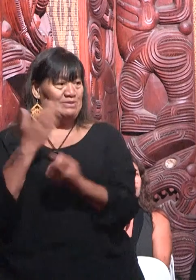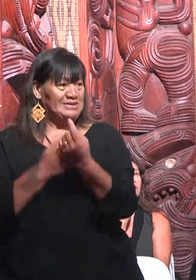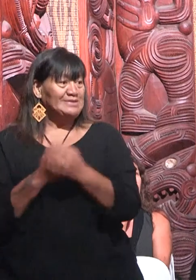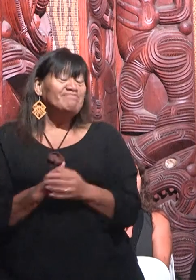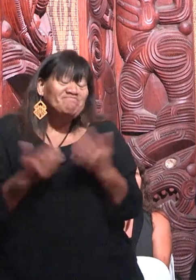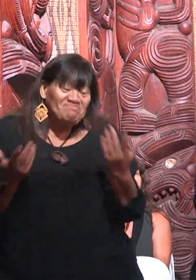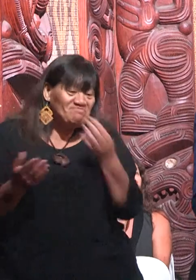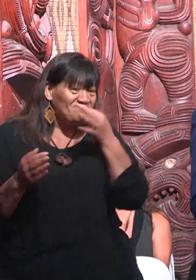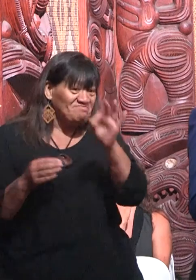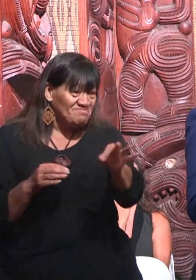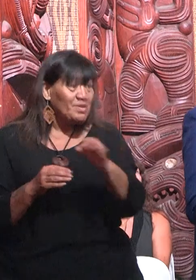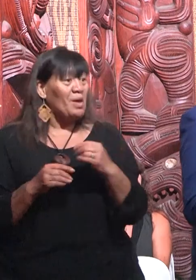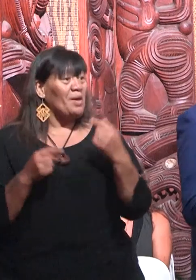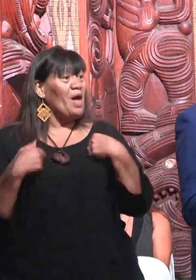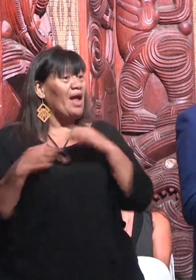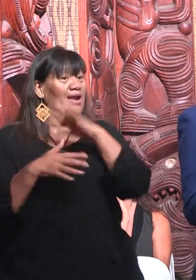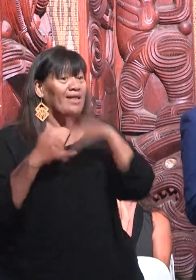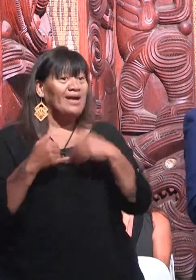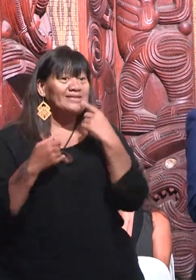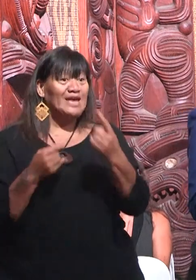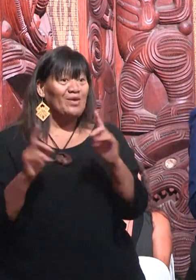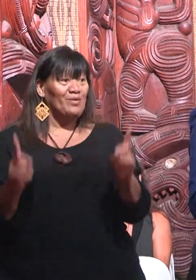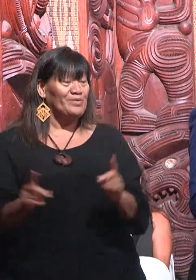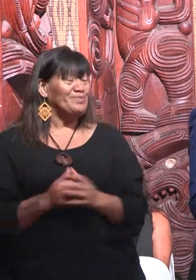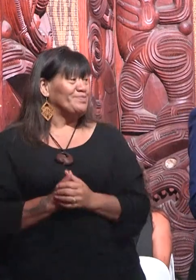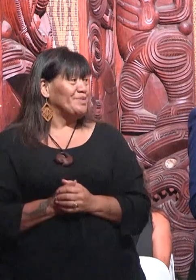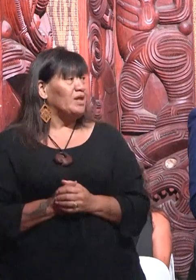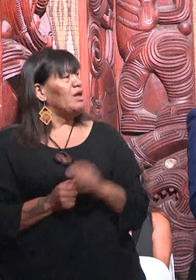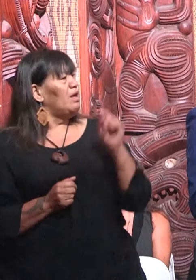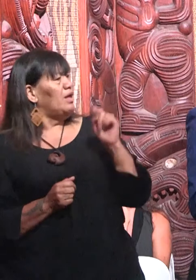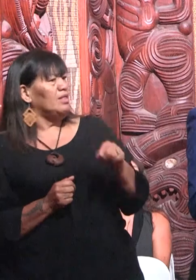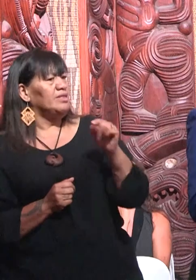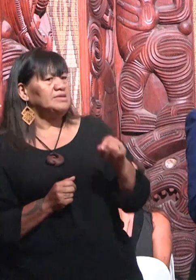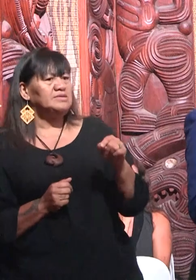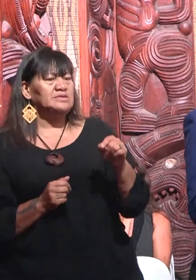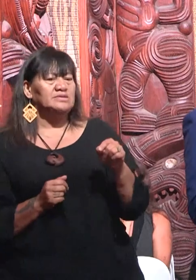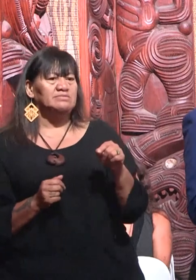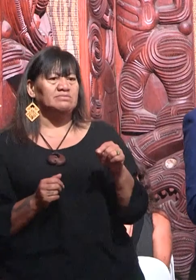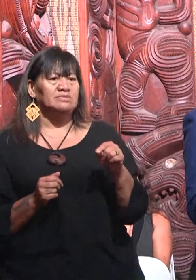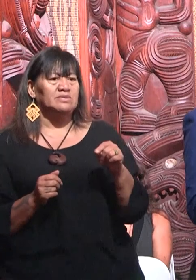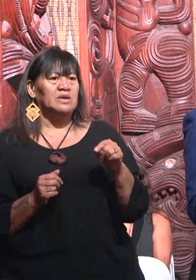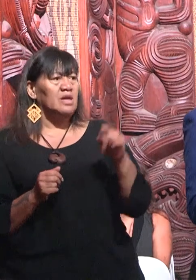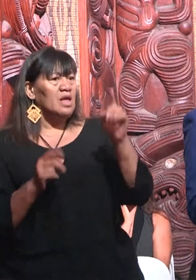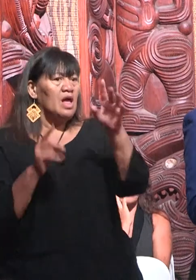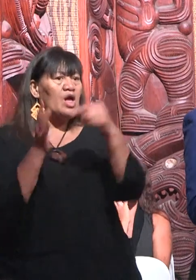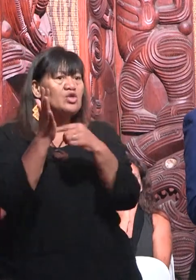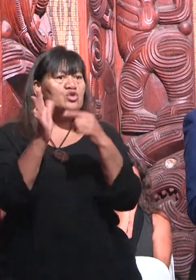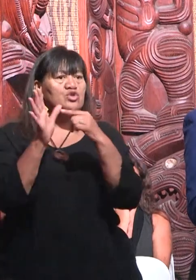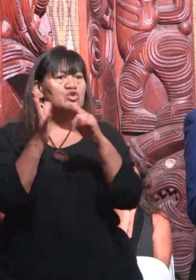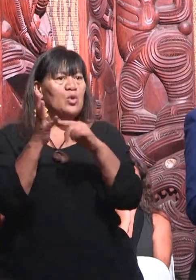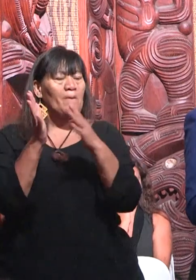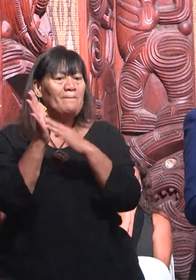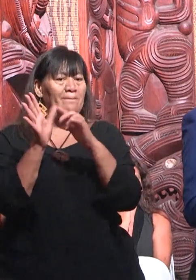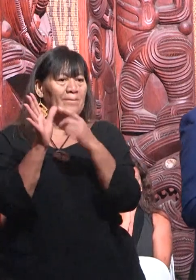that's the message. The proverb is, while we're here in this awa, which is the mouth of Taumarere and